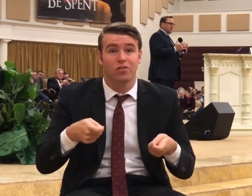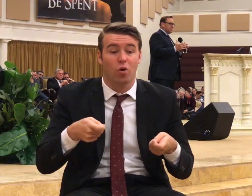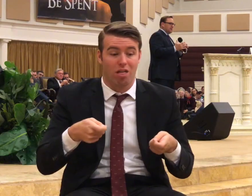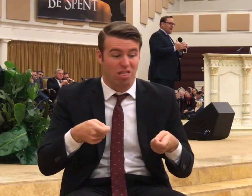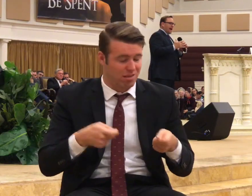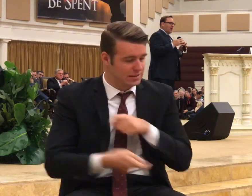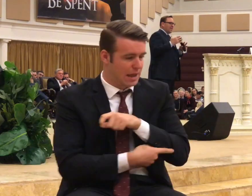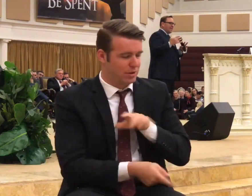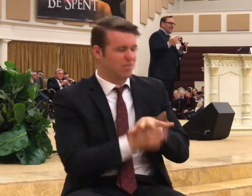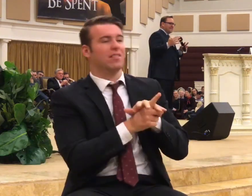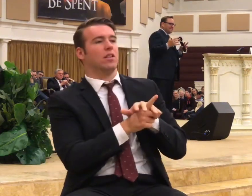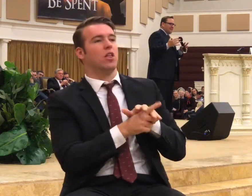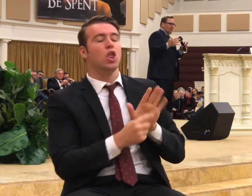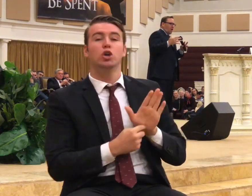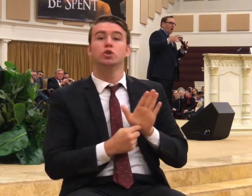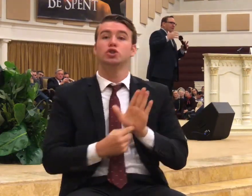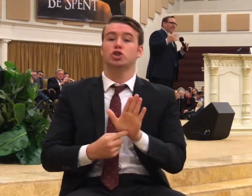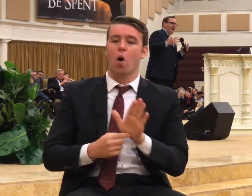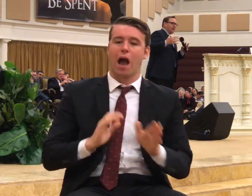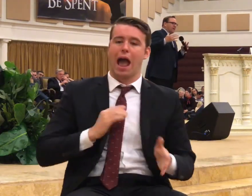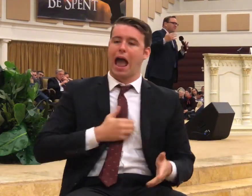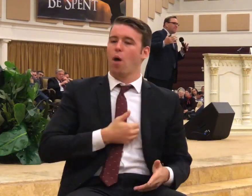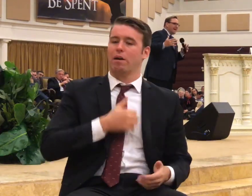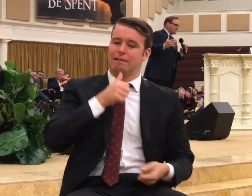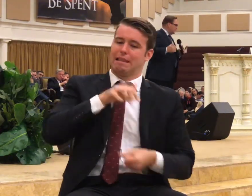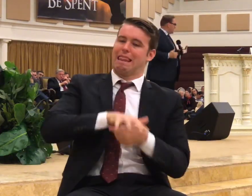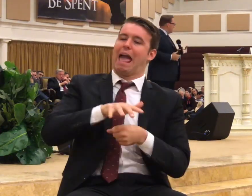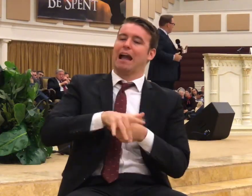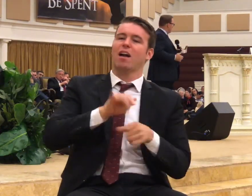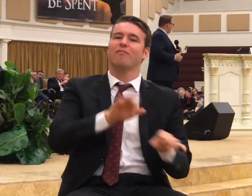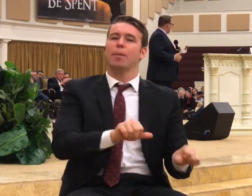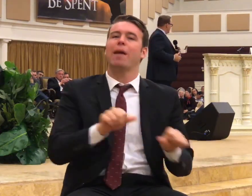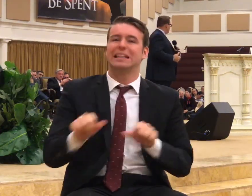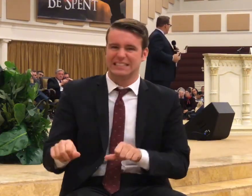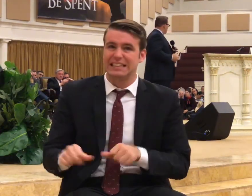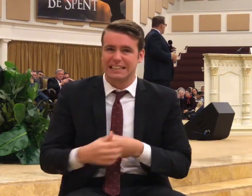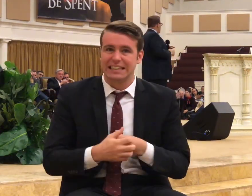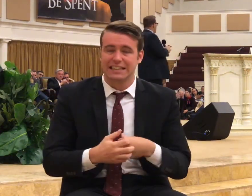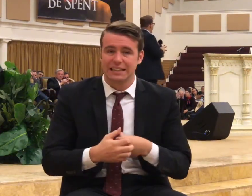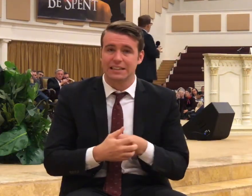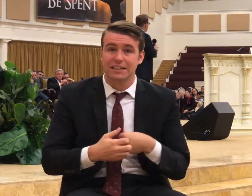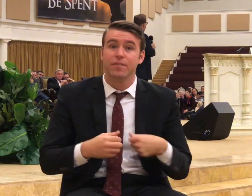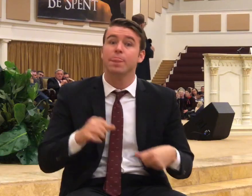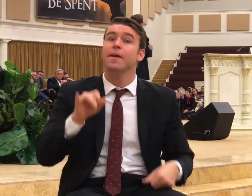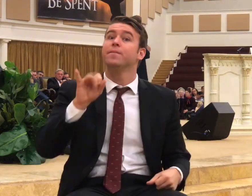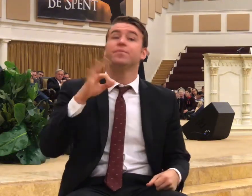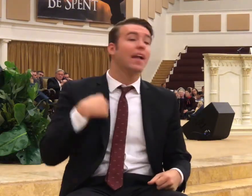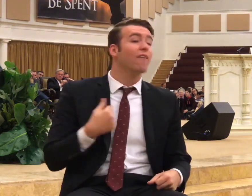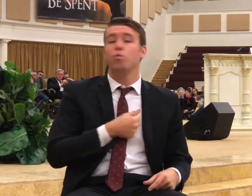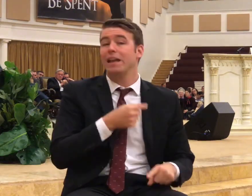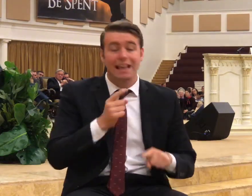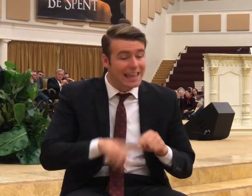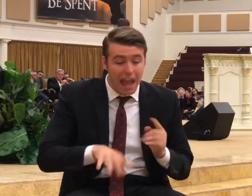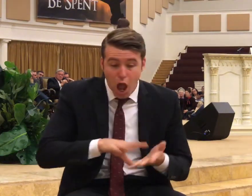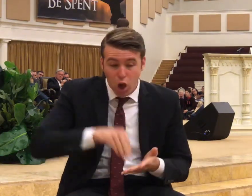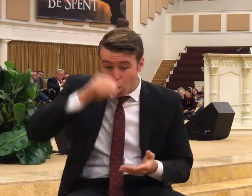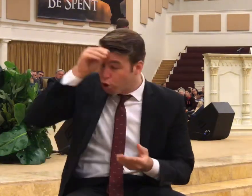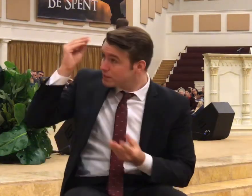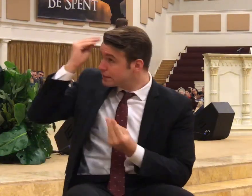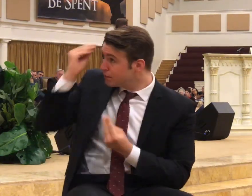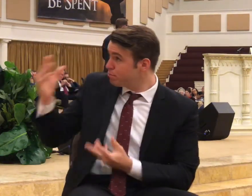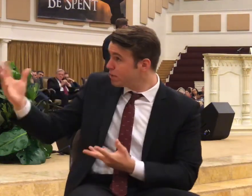revealed our lessening or our lack of capacity. If we can't learn